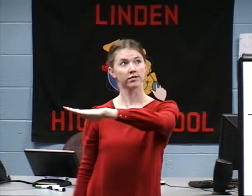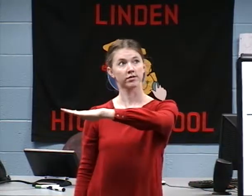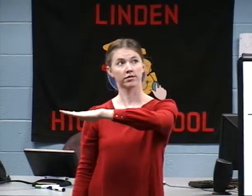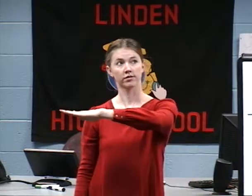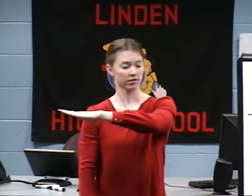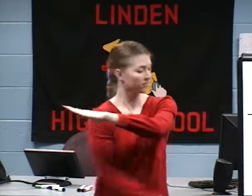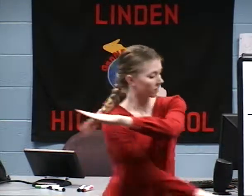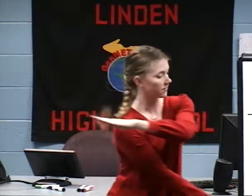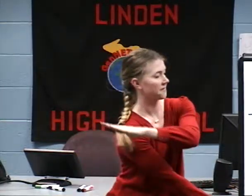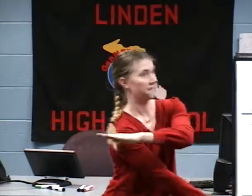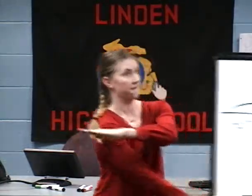Alright.